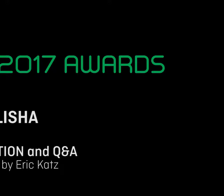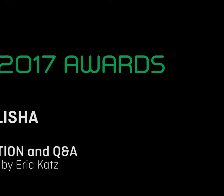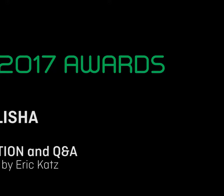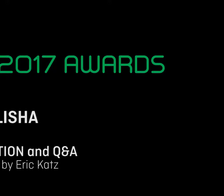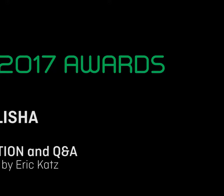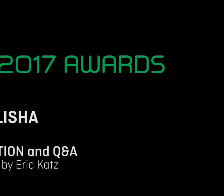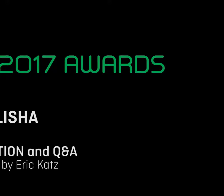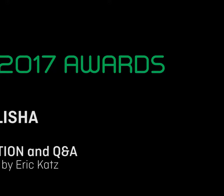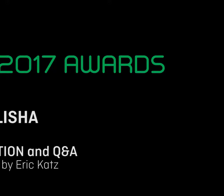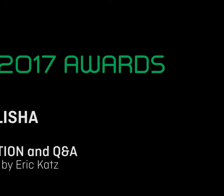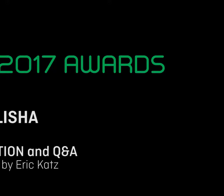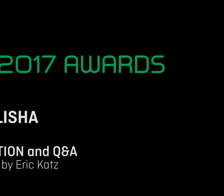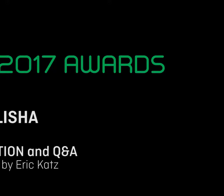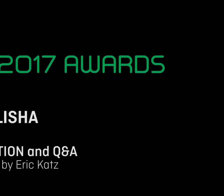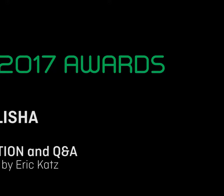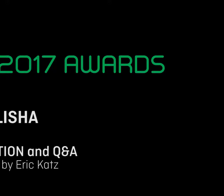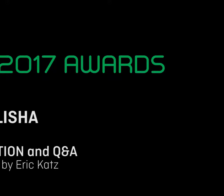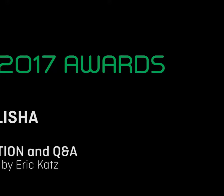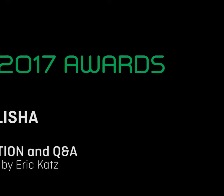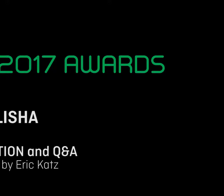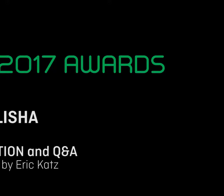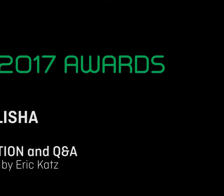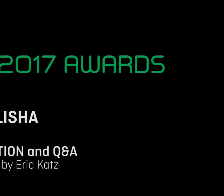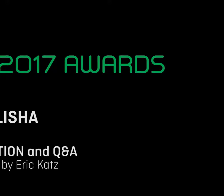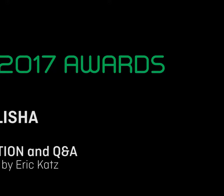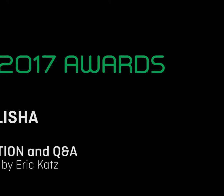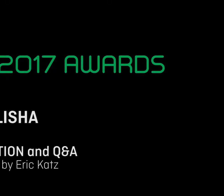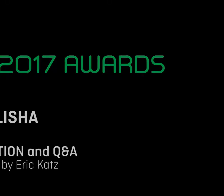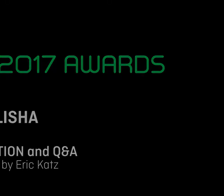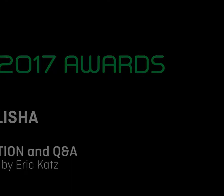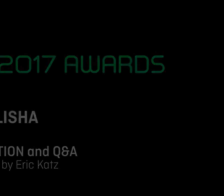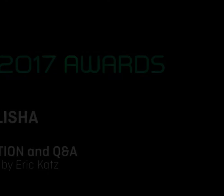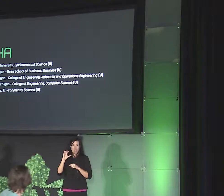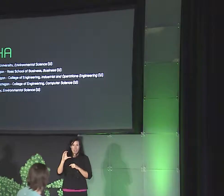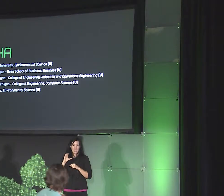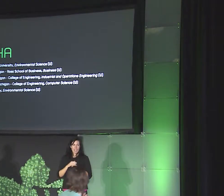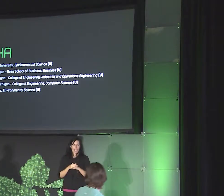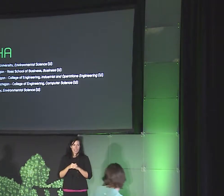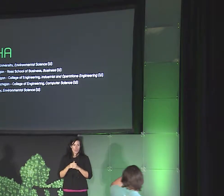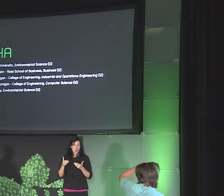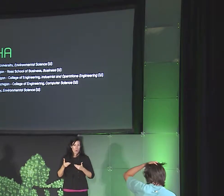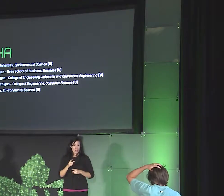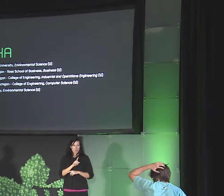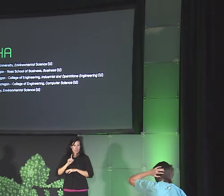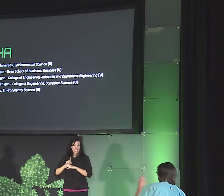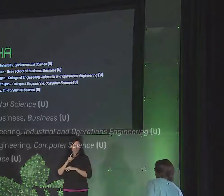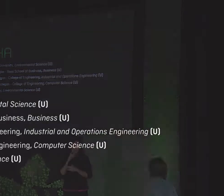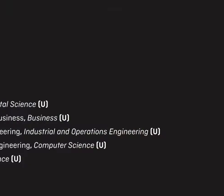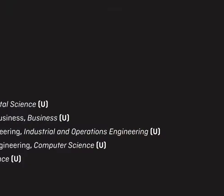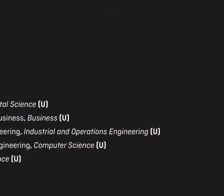Great, thank you. Next up, we have Team Kulisha. We're going to hear from Eric. Welcome to the stage. Thank you.